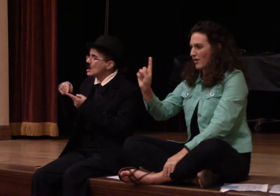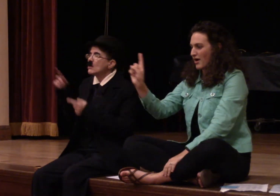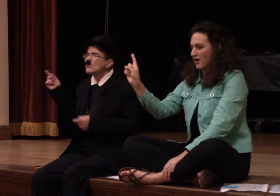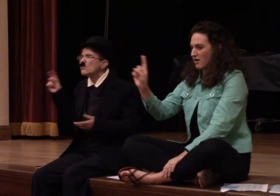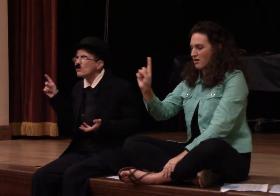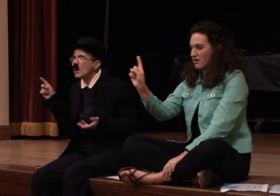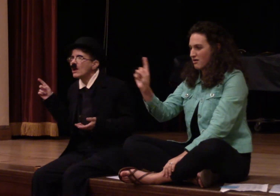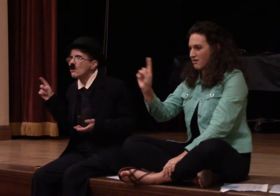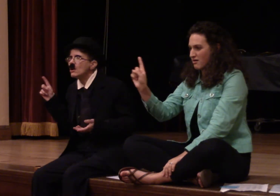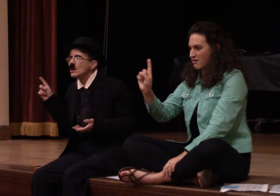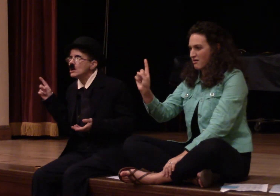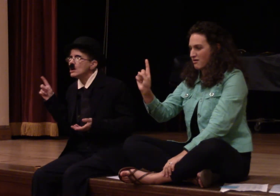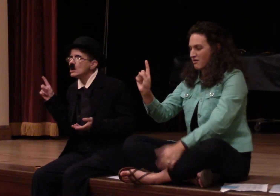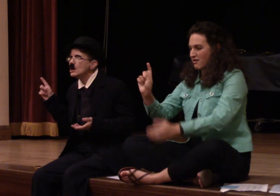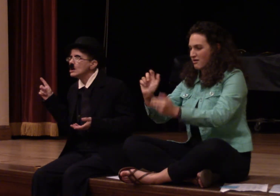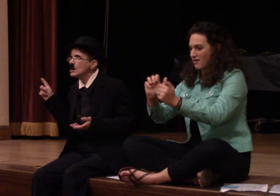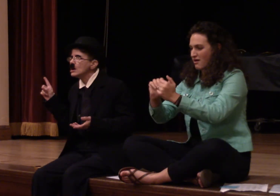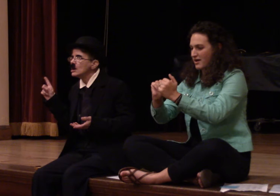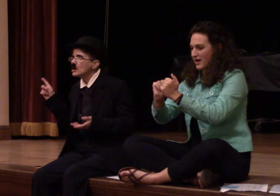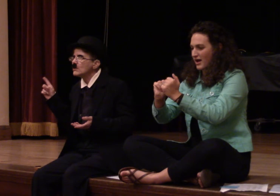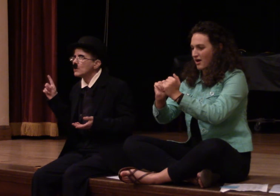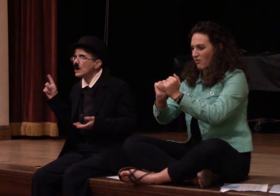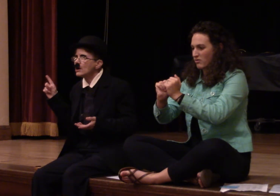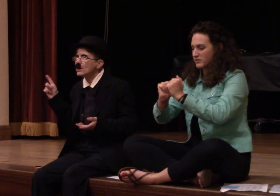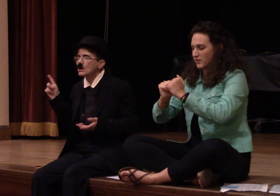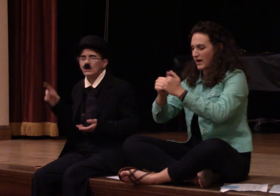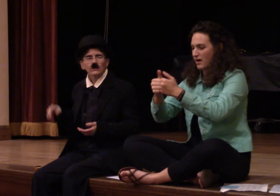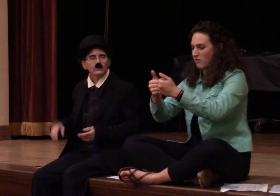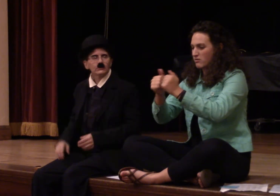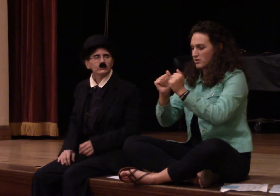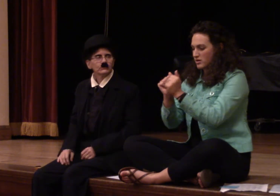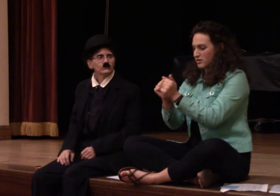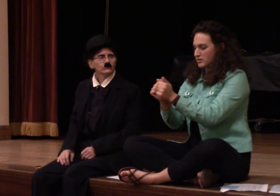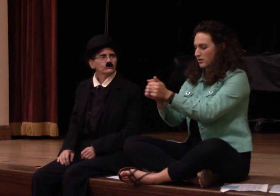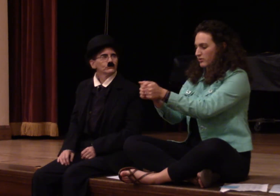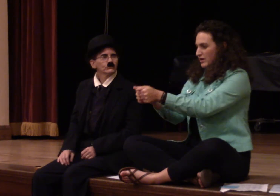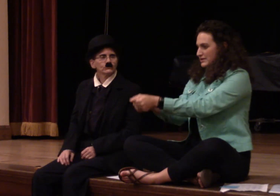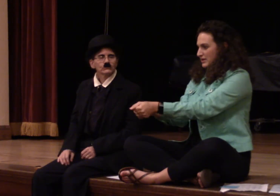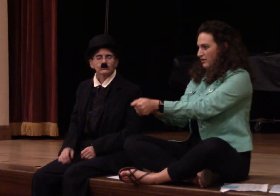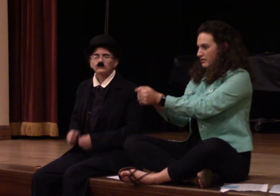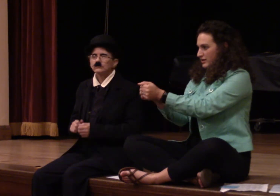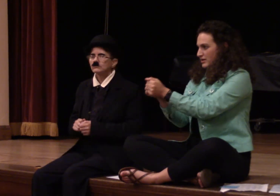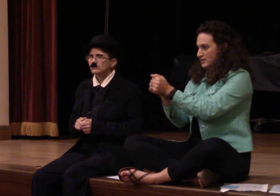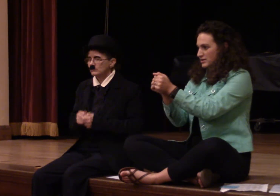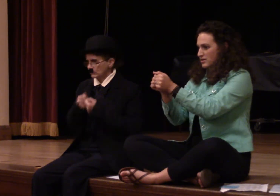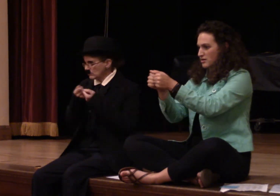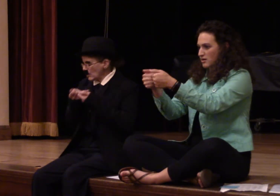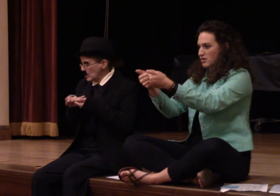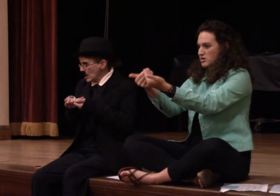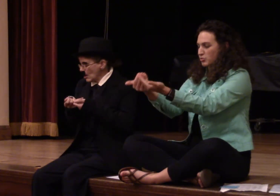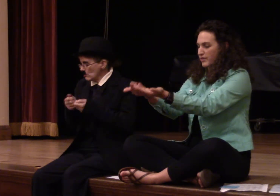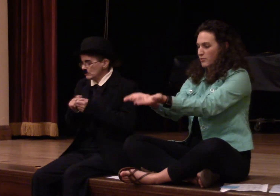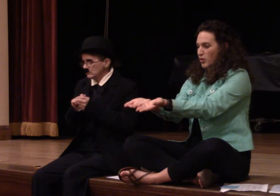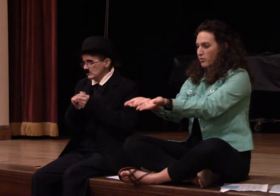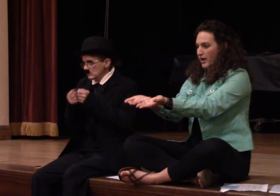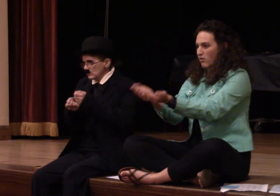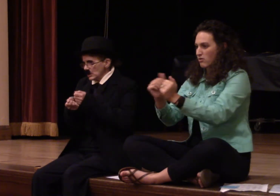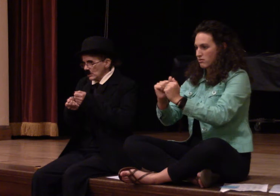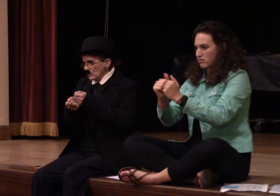where, and how. So how, start with your hands together like this. You can bring them both out